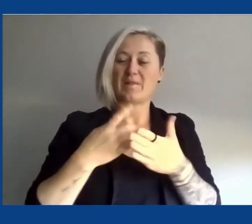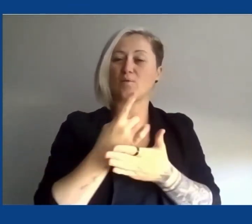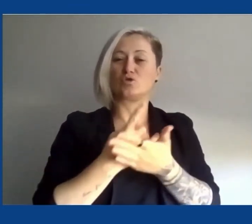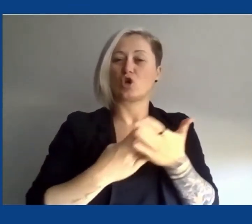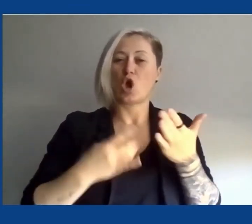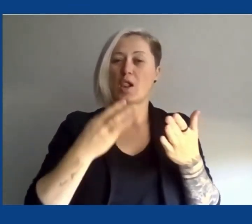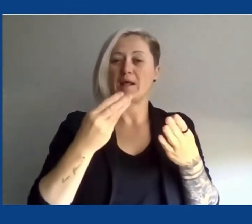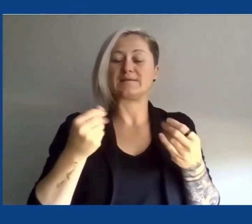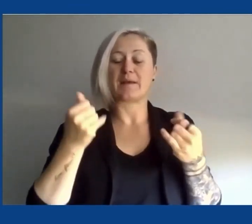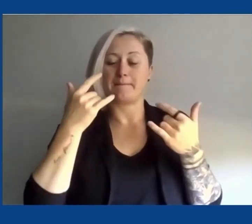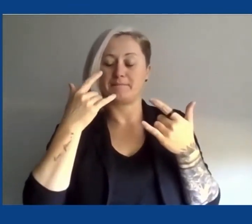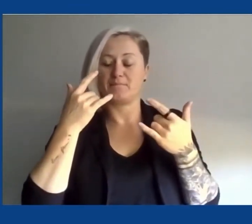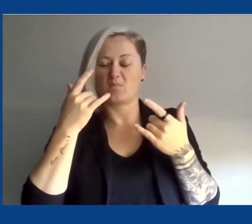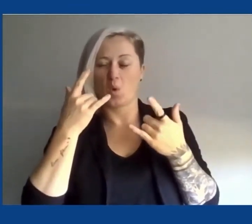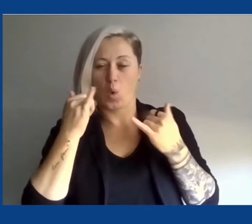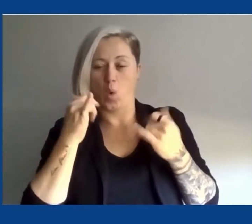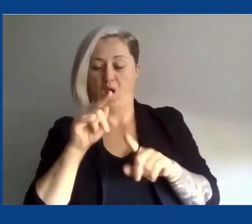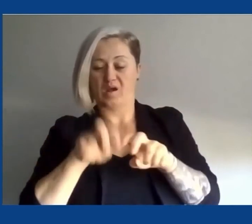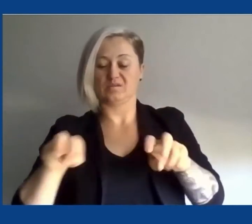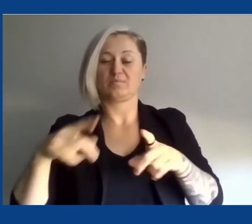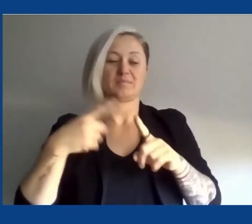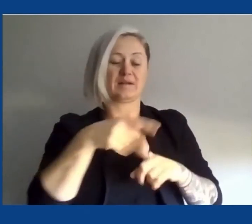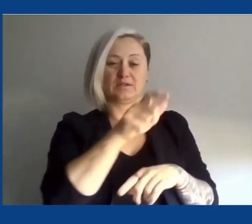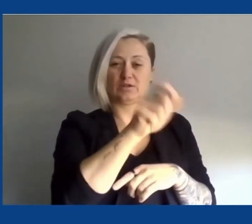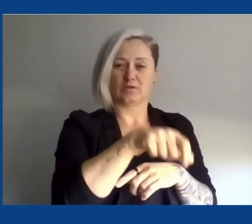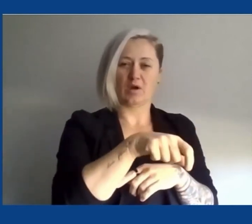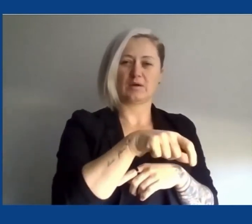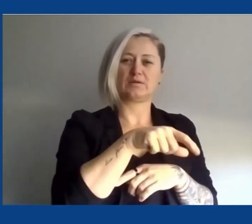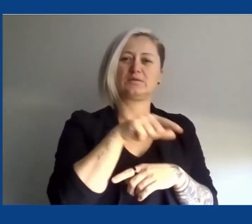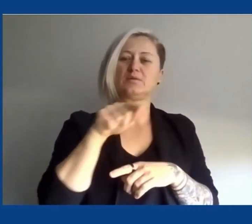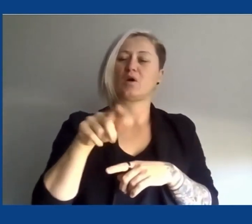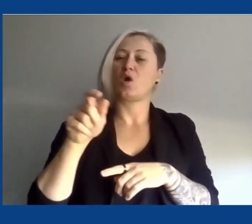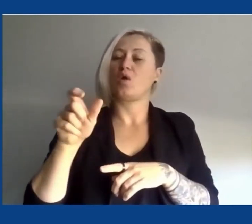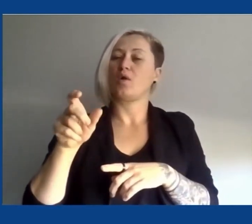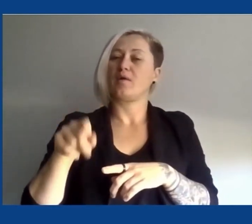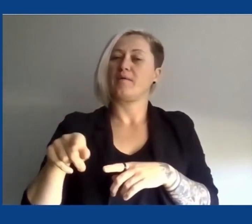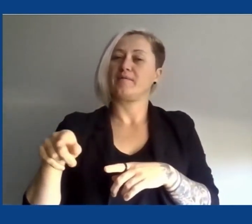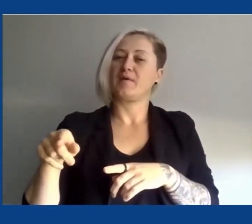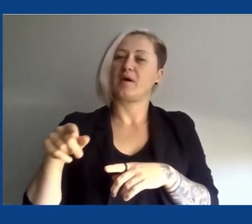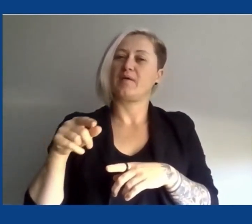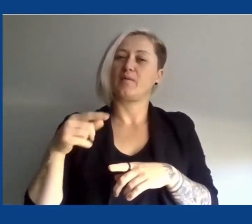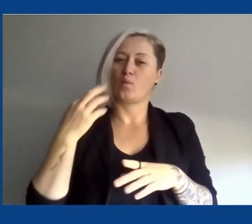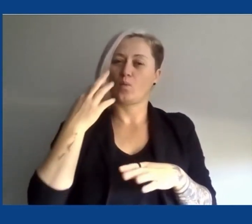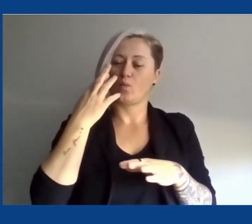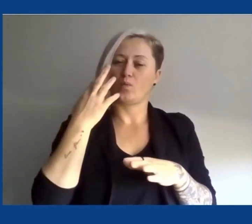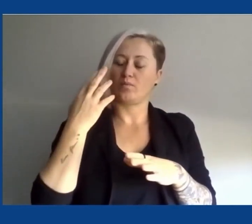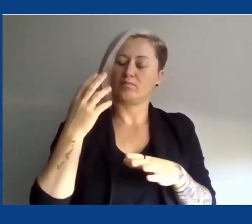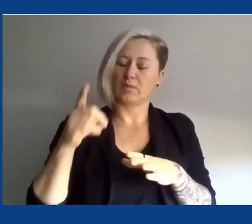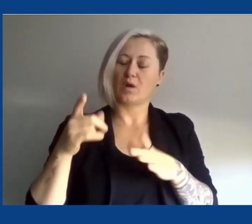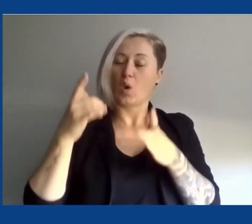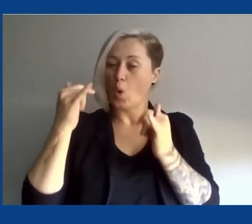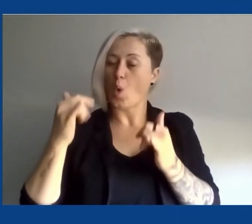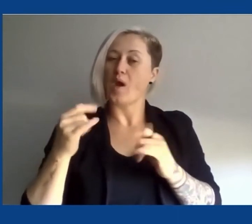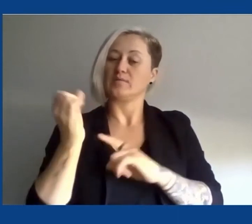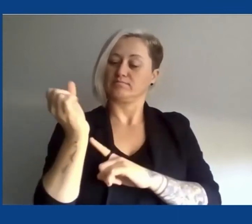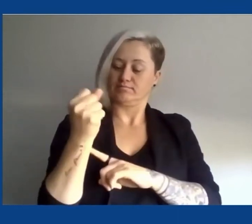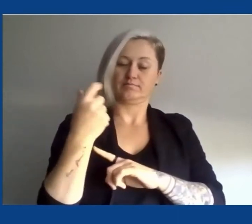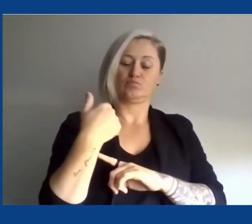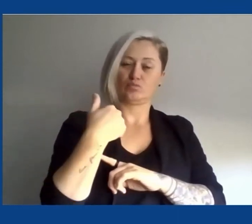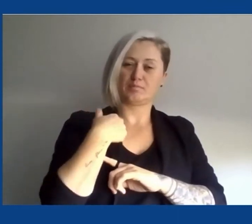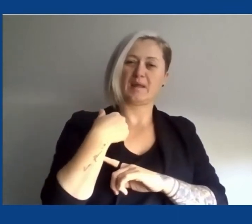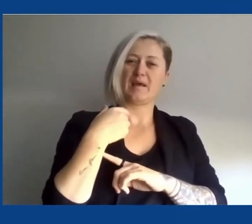this client. The lawyers had just given myself and my colleague a welcome nod, as we both had worked together over many years in